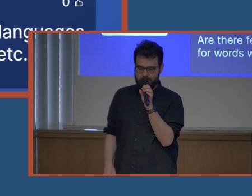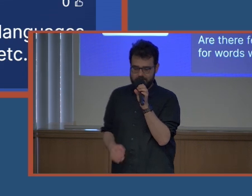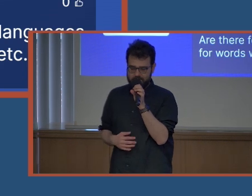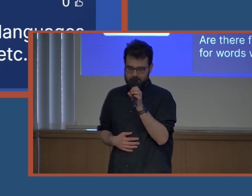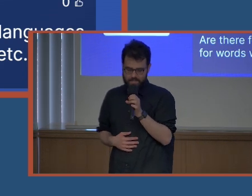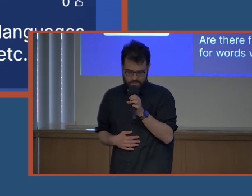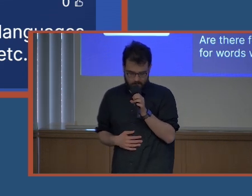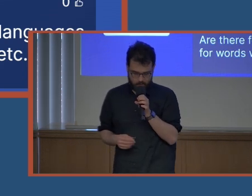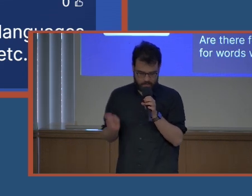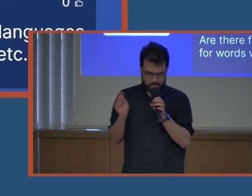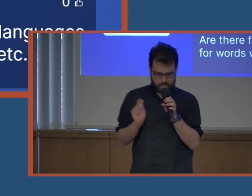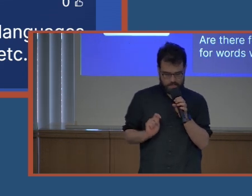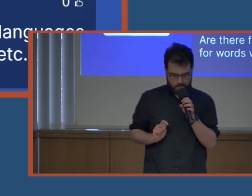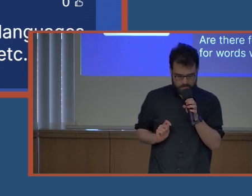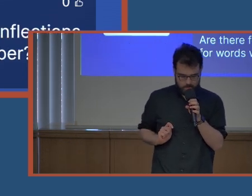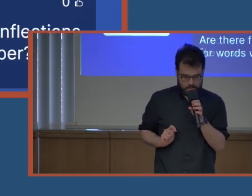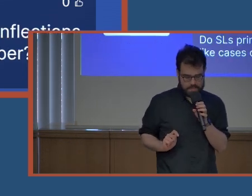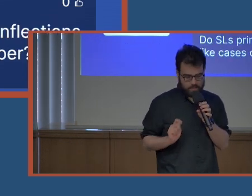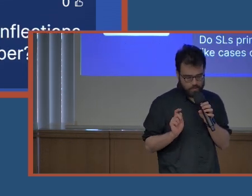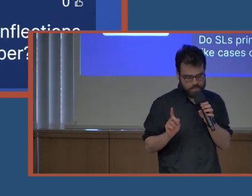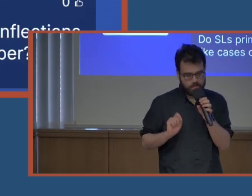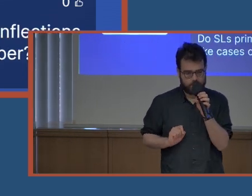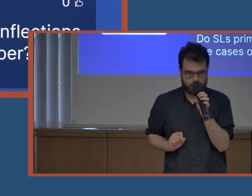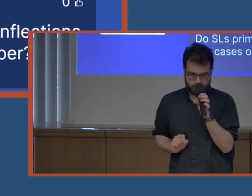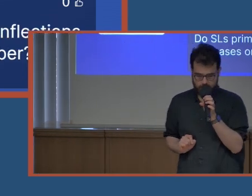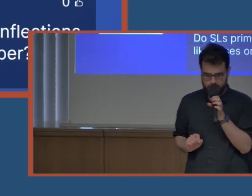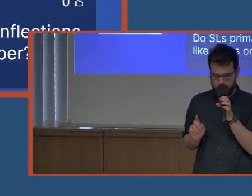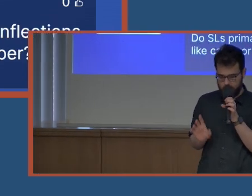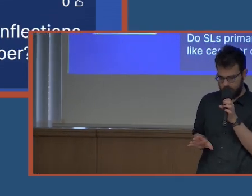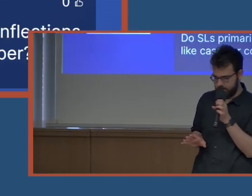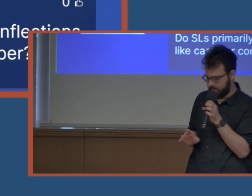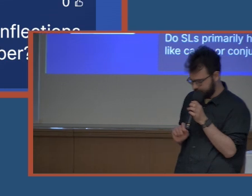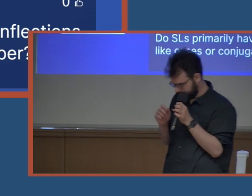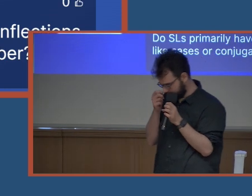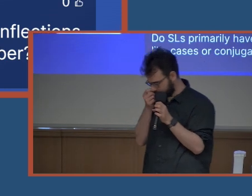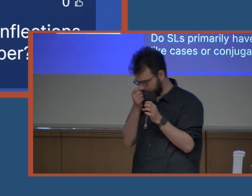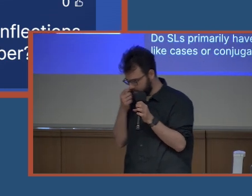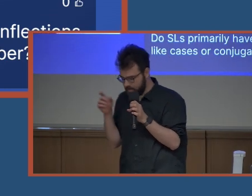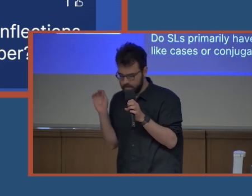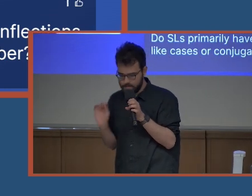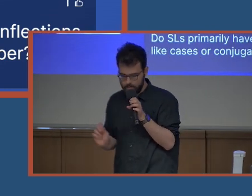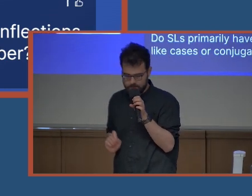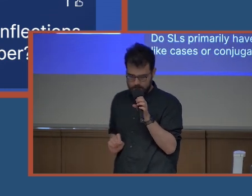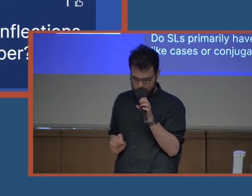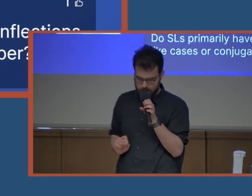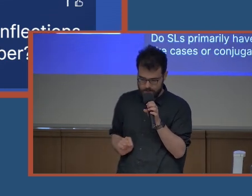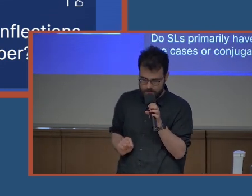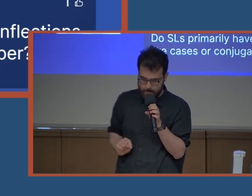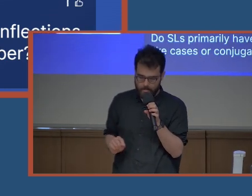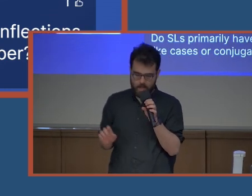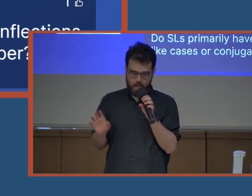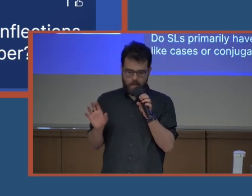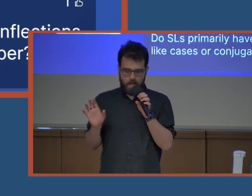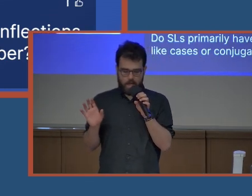wonderful question. Thank you. So when it comes to sign language families, it works a little bit differently because in spoken languages,